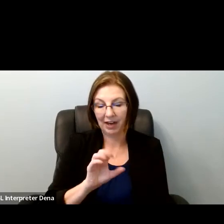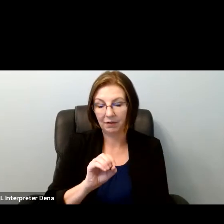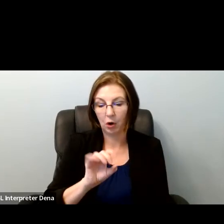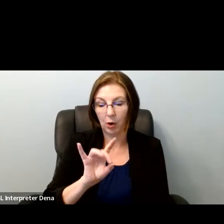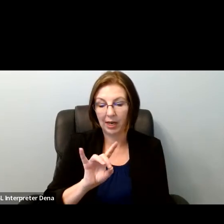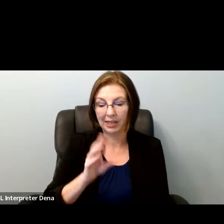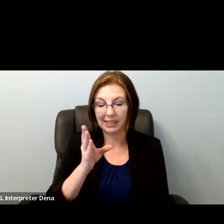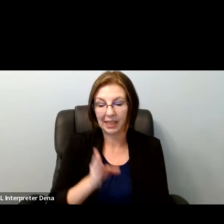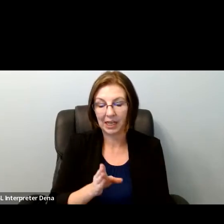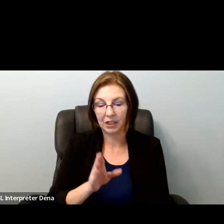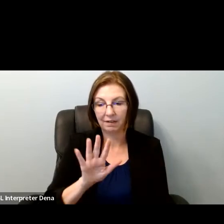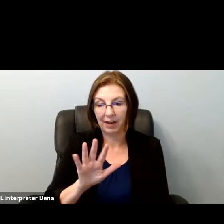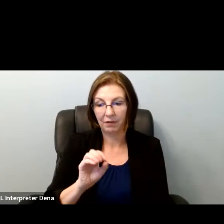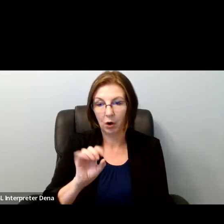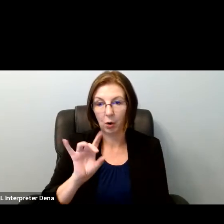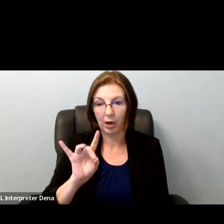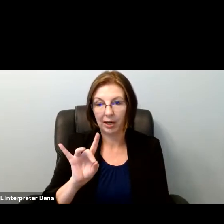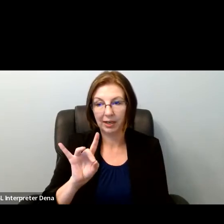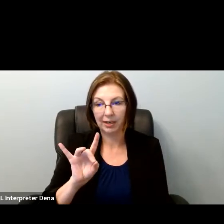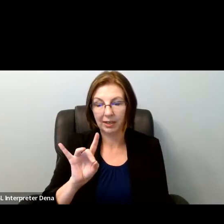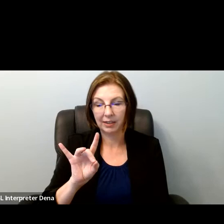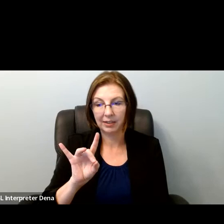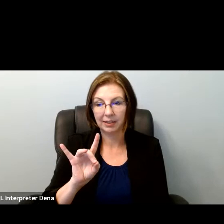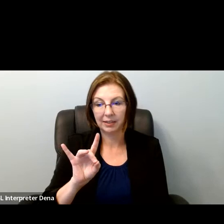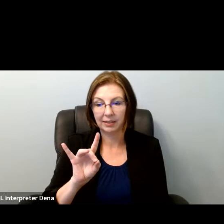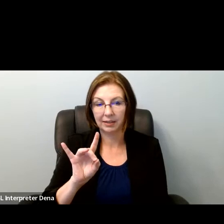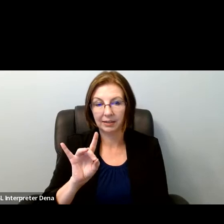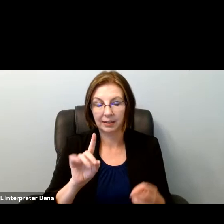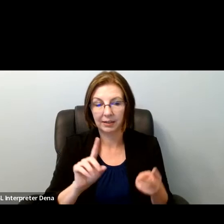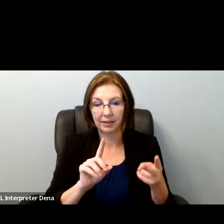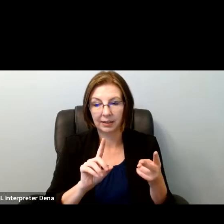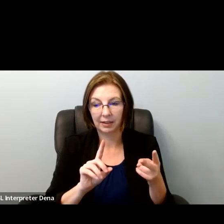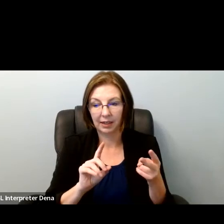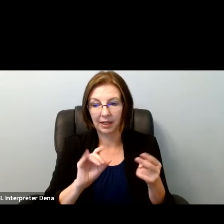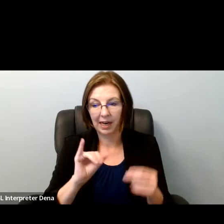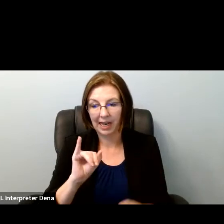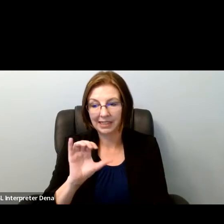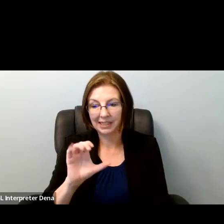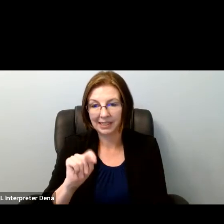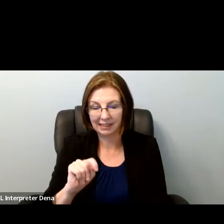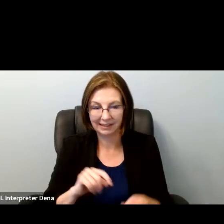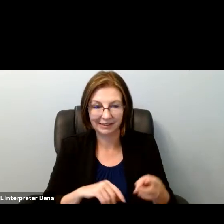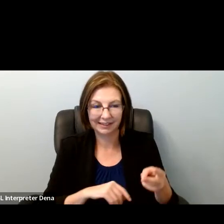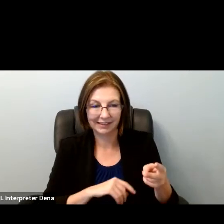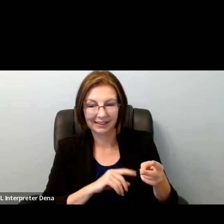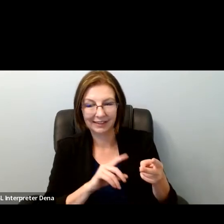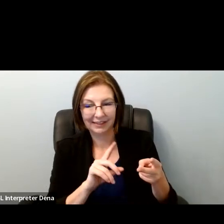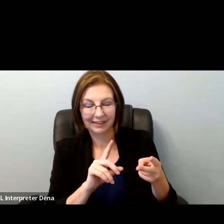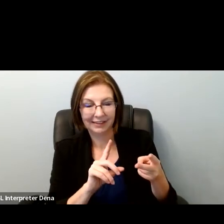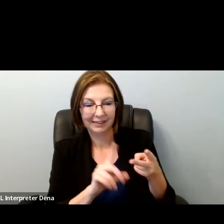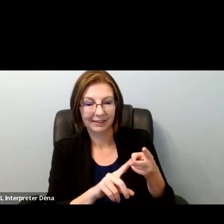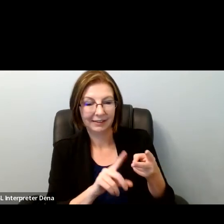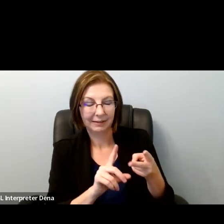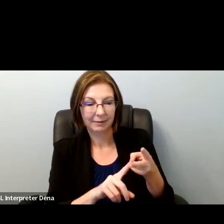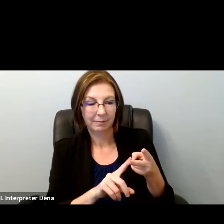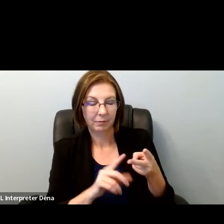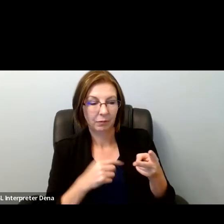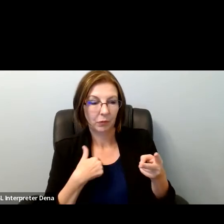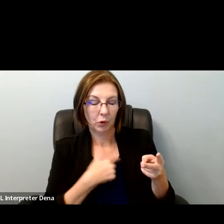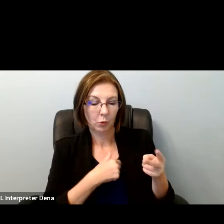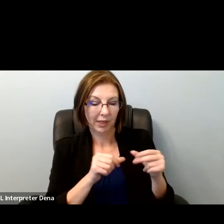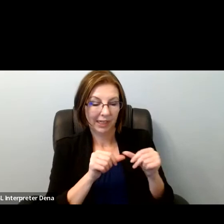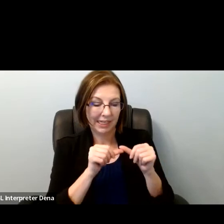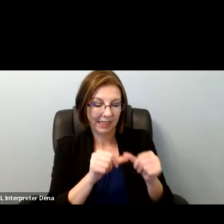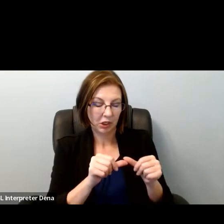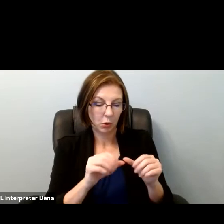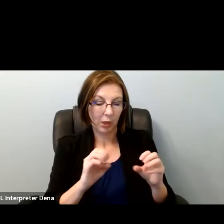6508/ICT webinar. Number two, archives for both webinar series as well as continuing